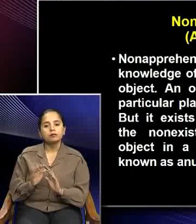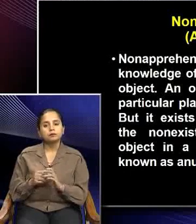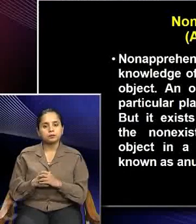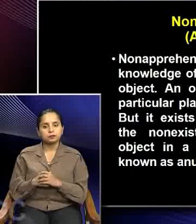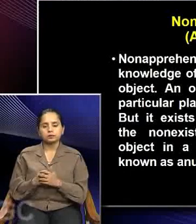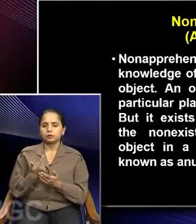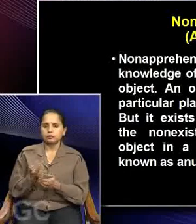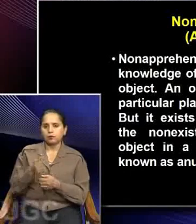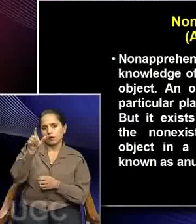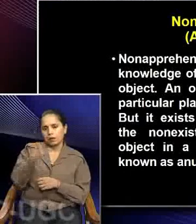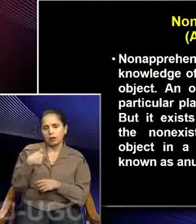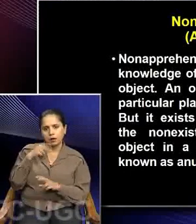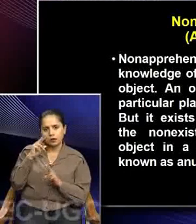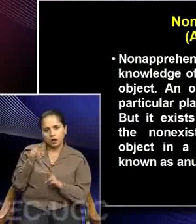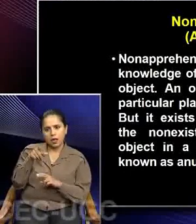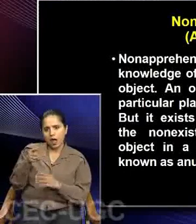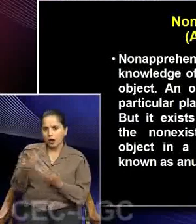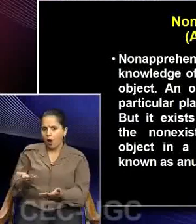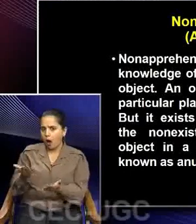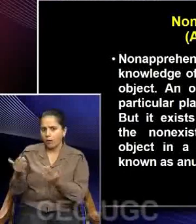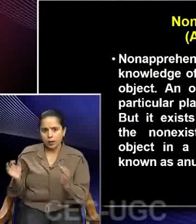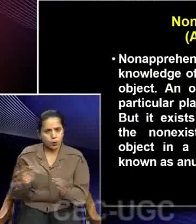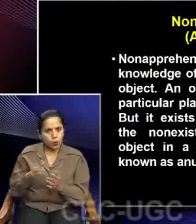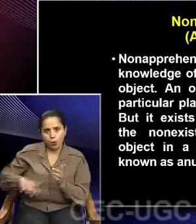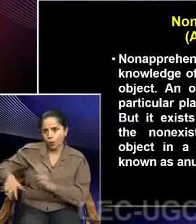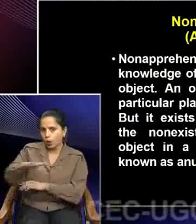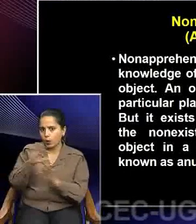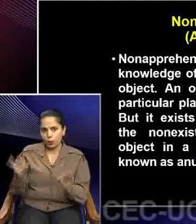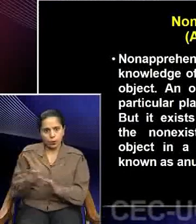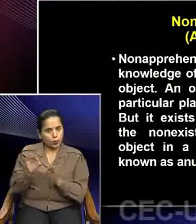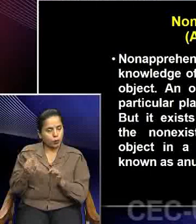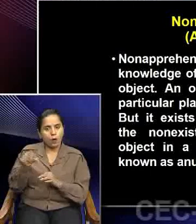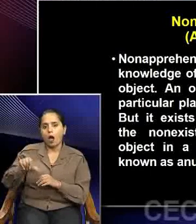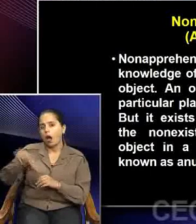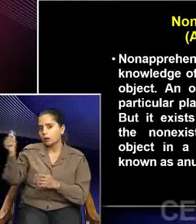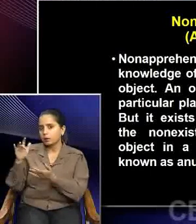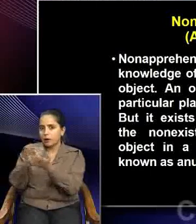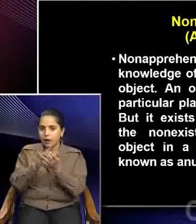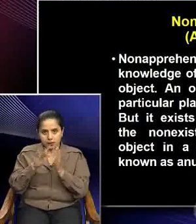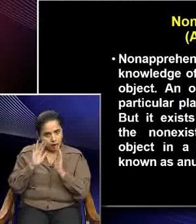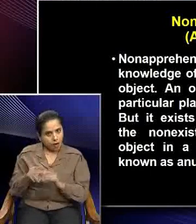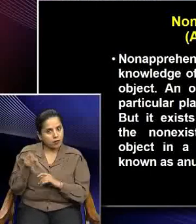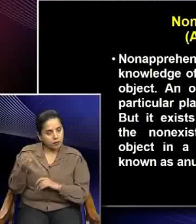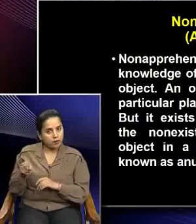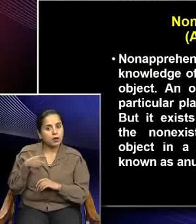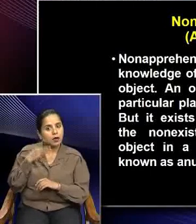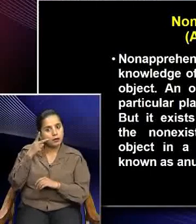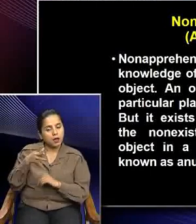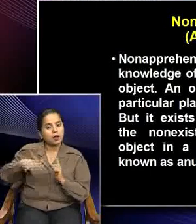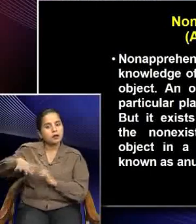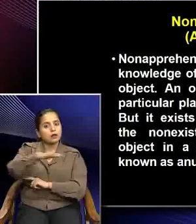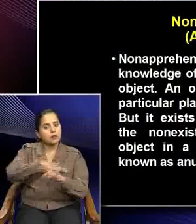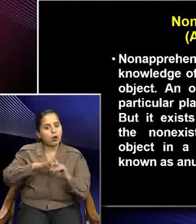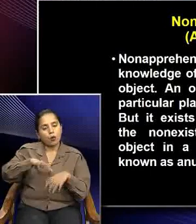So to perceive the non-existent of that particular object in a given situation